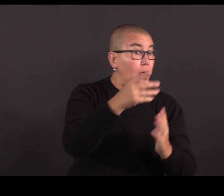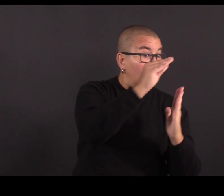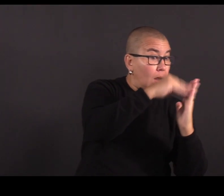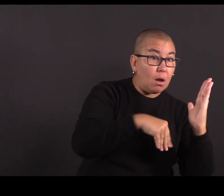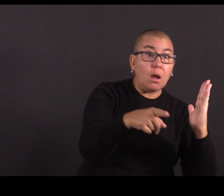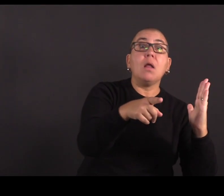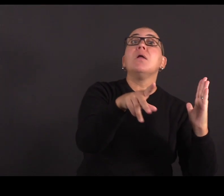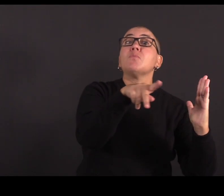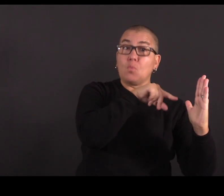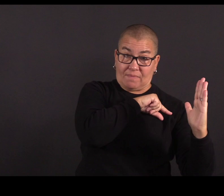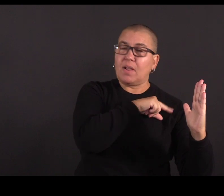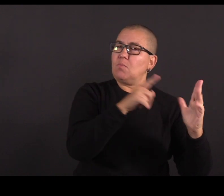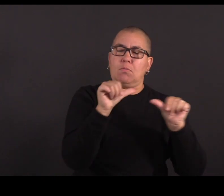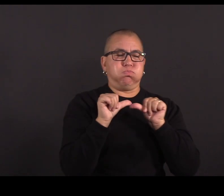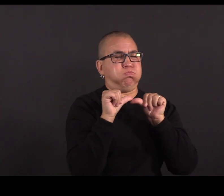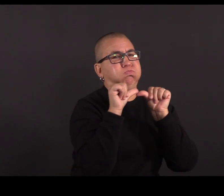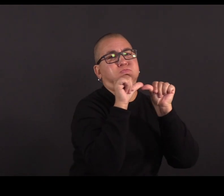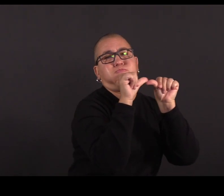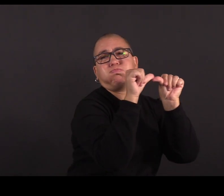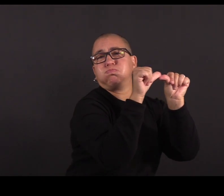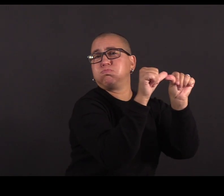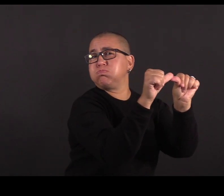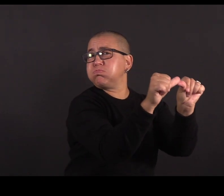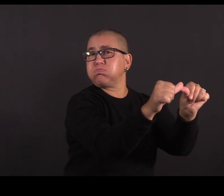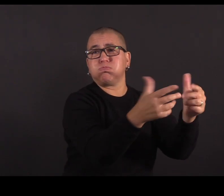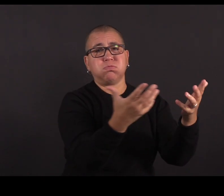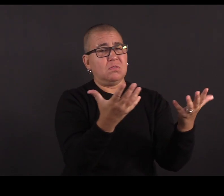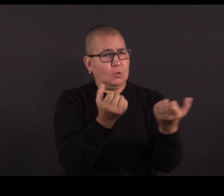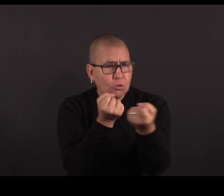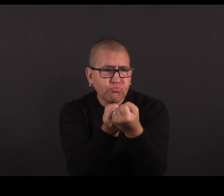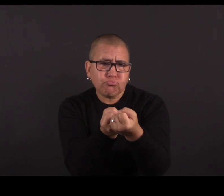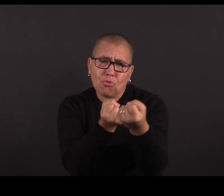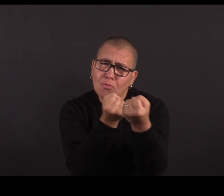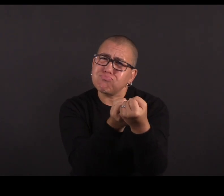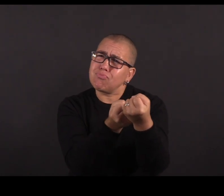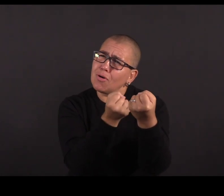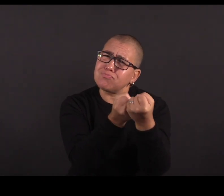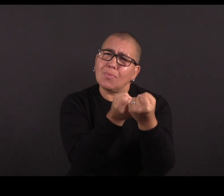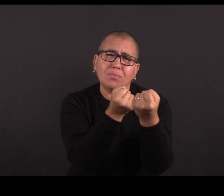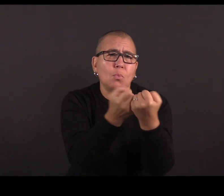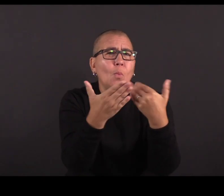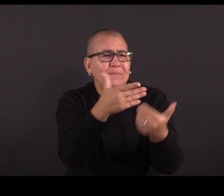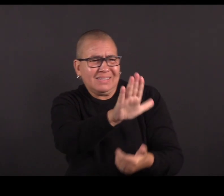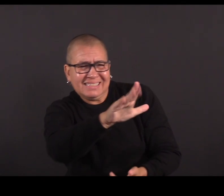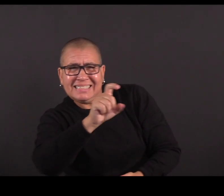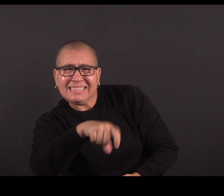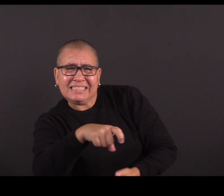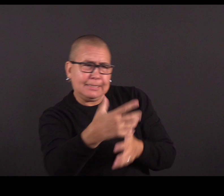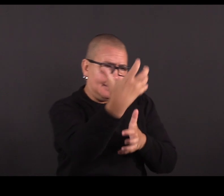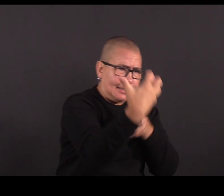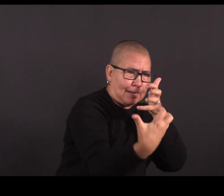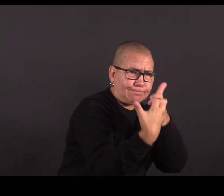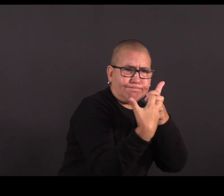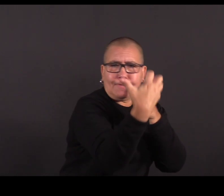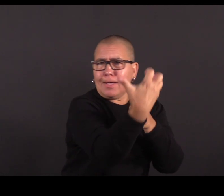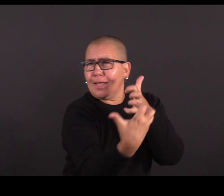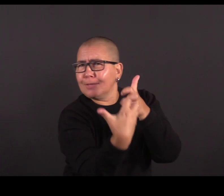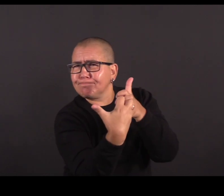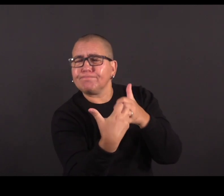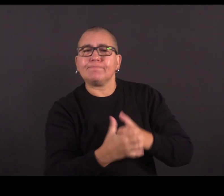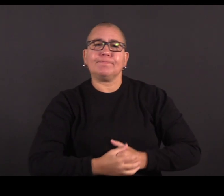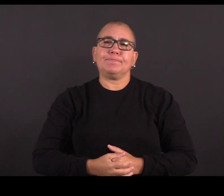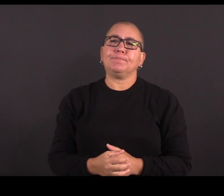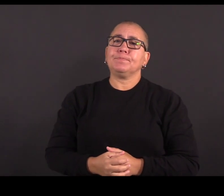It includes ongoing supportive services depending on the needs of the program participant, which can include but are